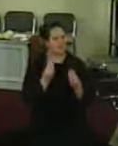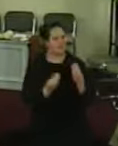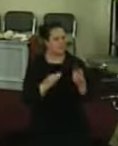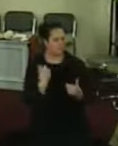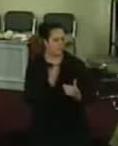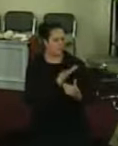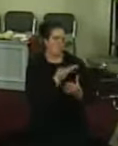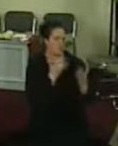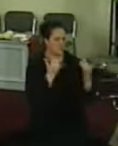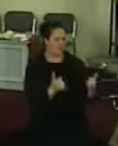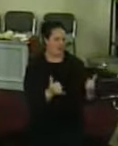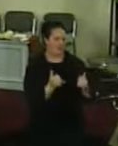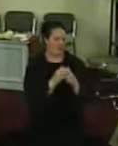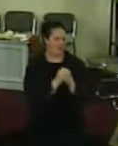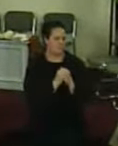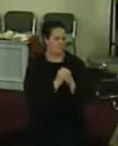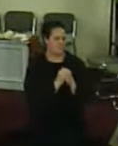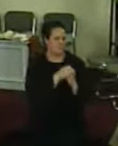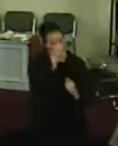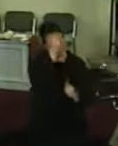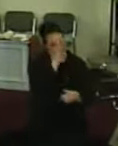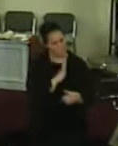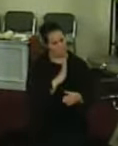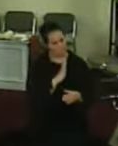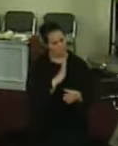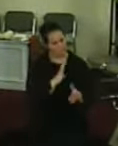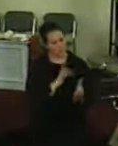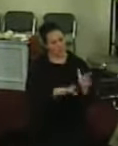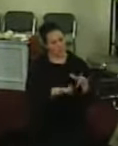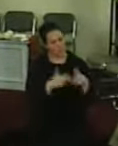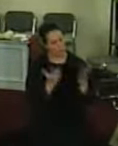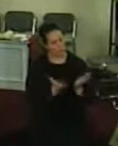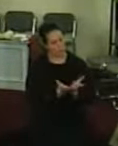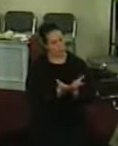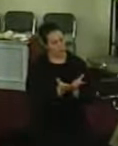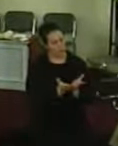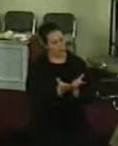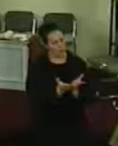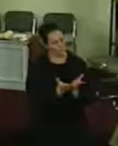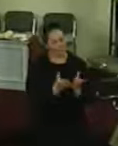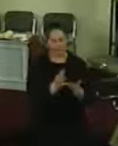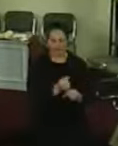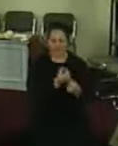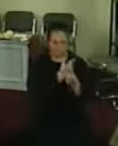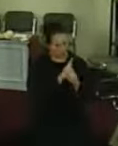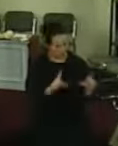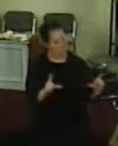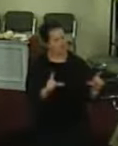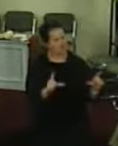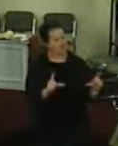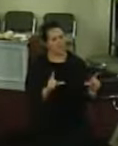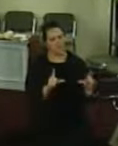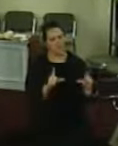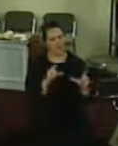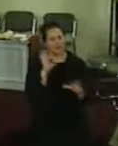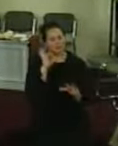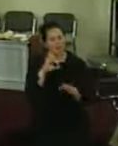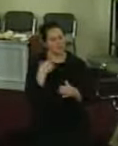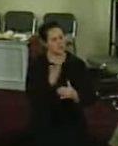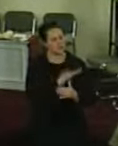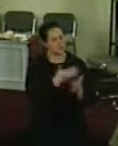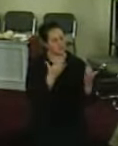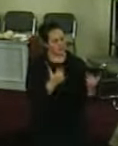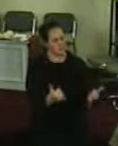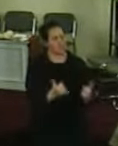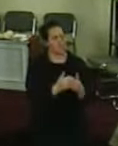and there's a lot of things we could say, brother. I just want you to take your liberty, give you some time here, and preach to us tonight.